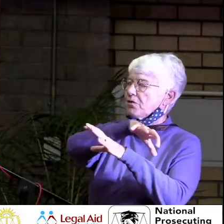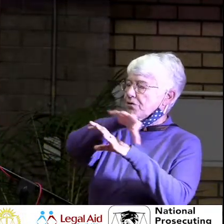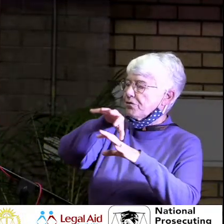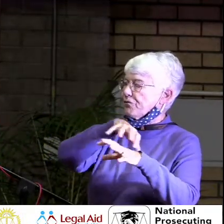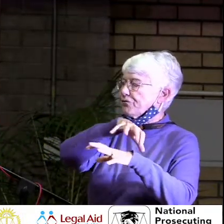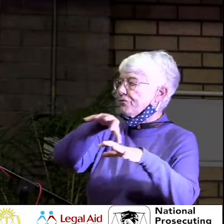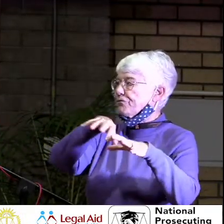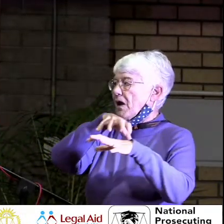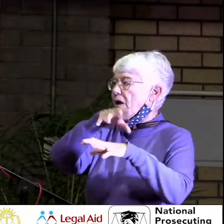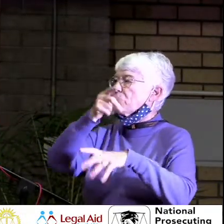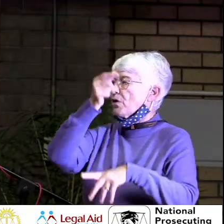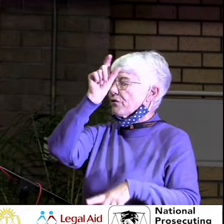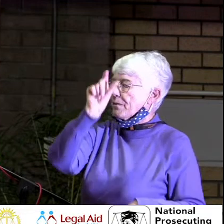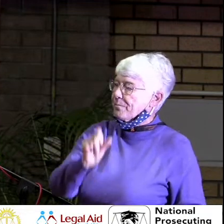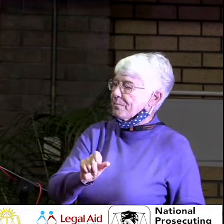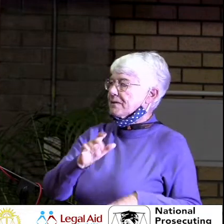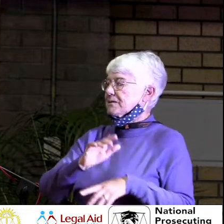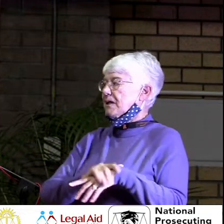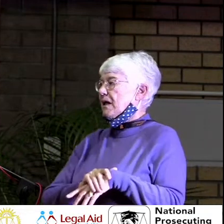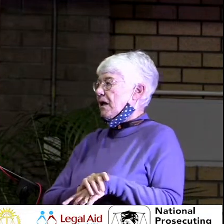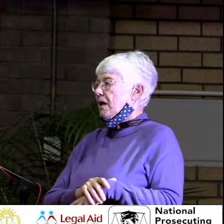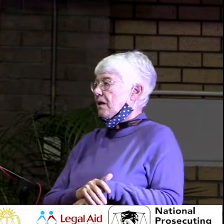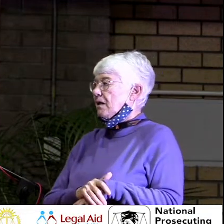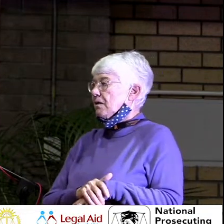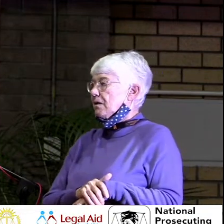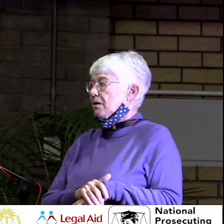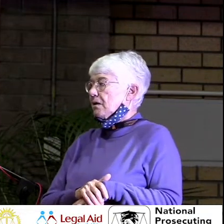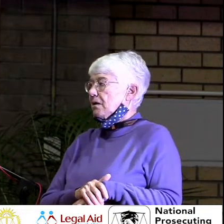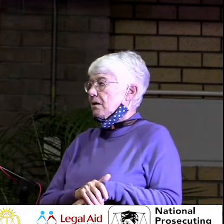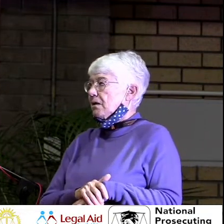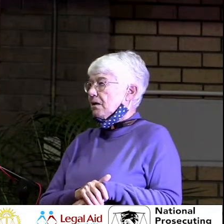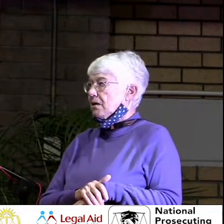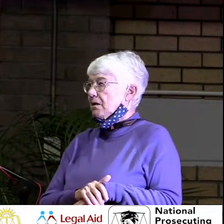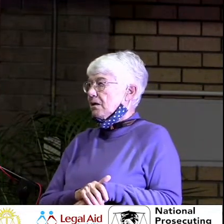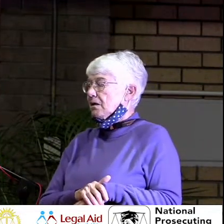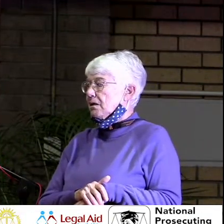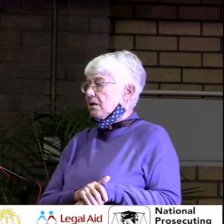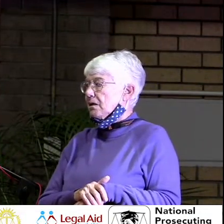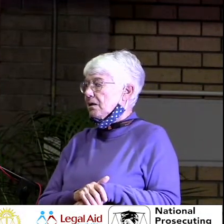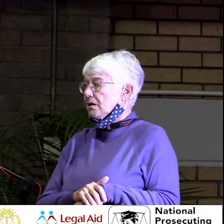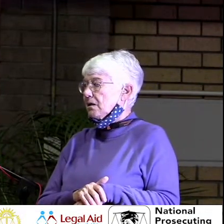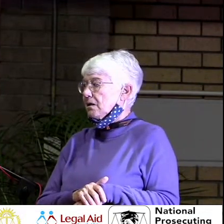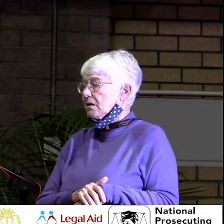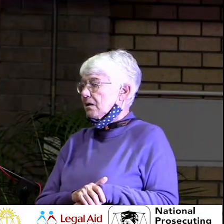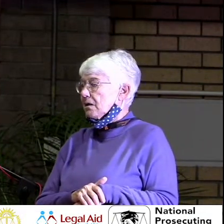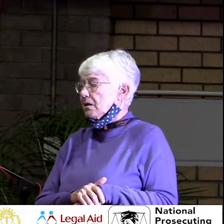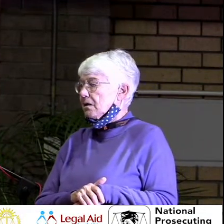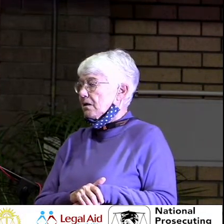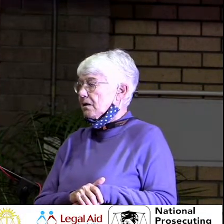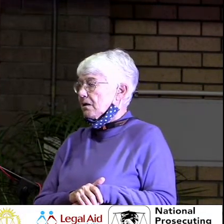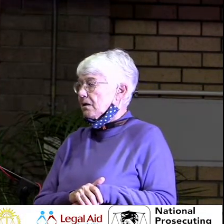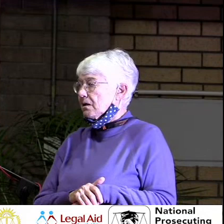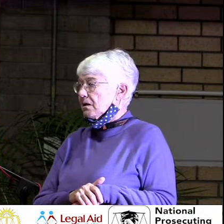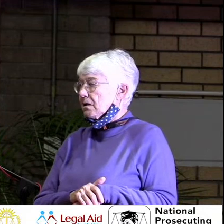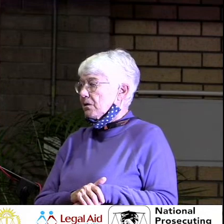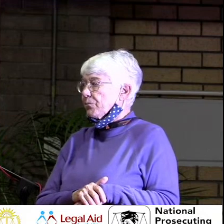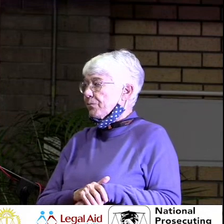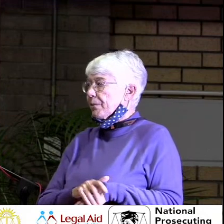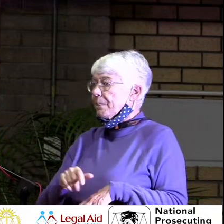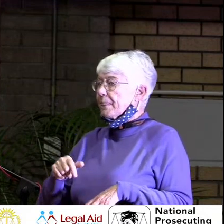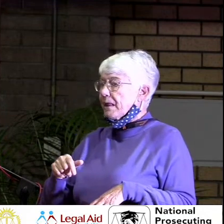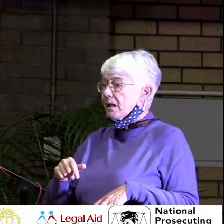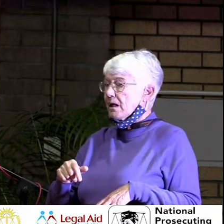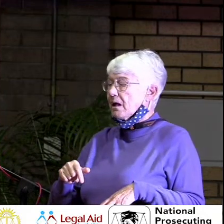perpetrators as well as the survivors. Sometimes the survivors are those that are in a correctional facility. We know very well that